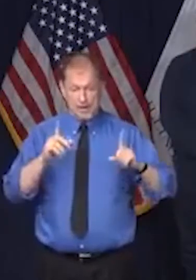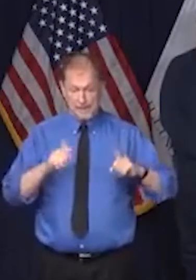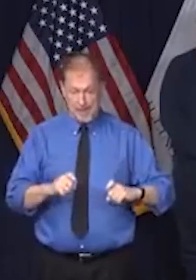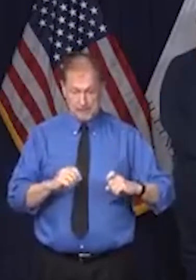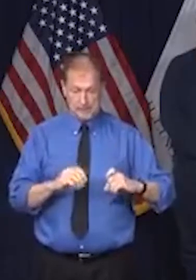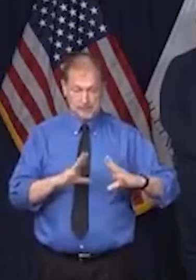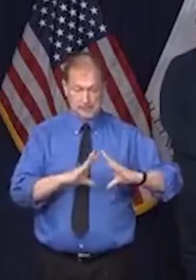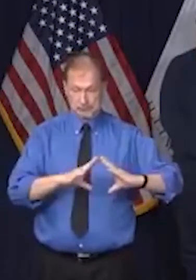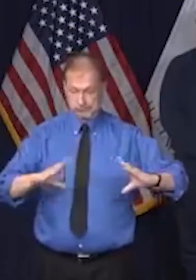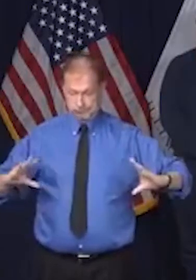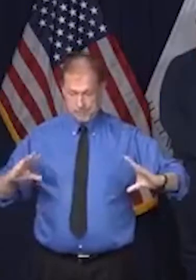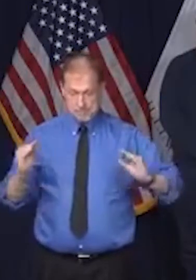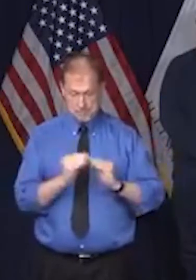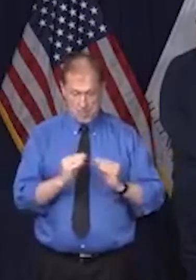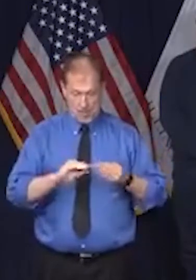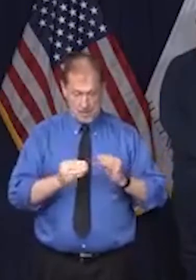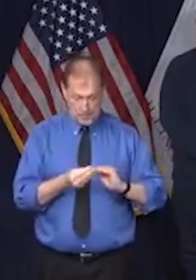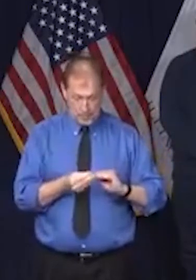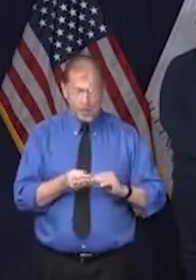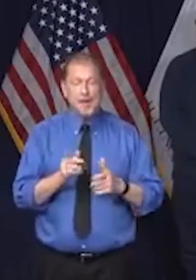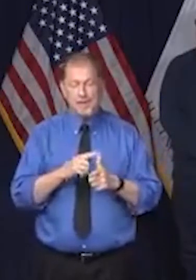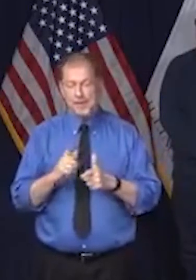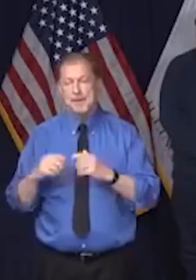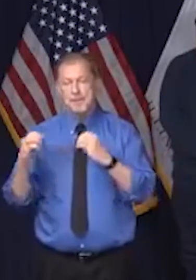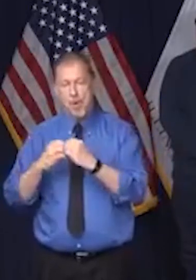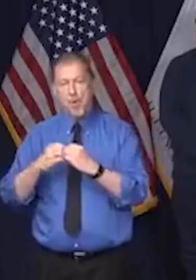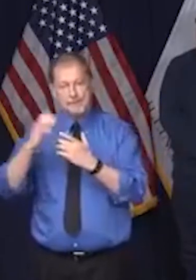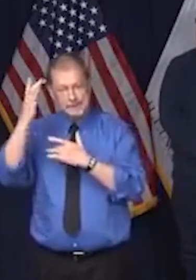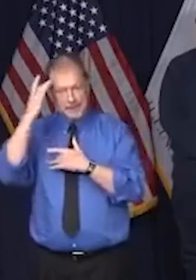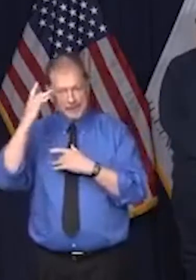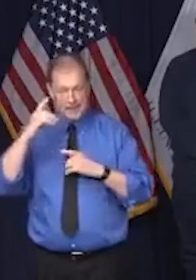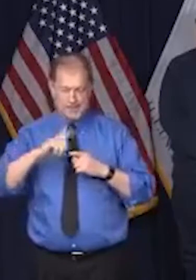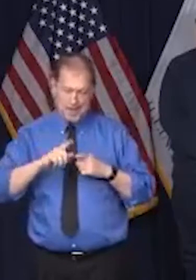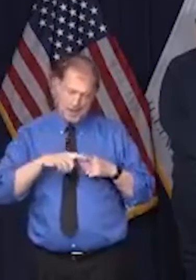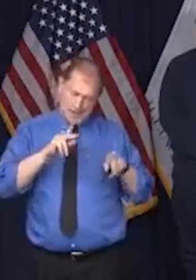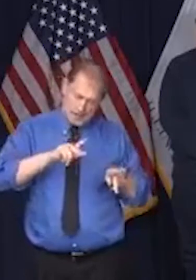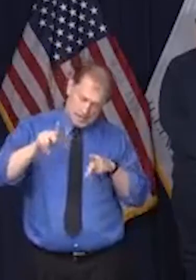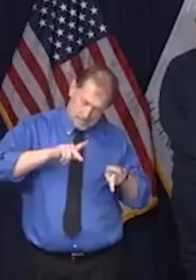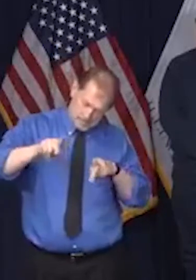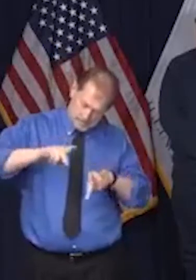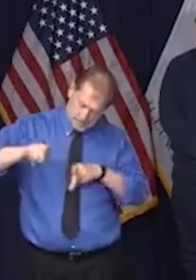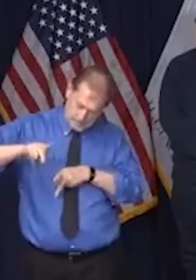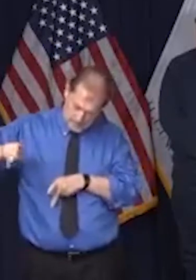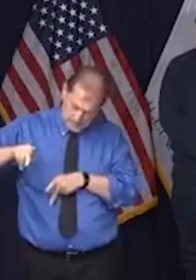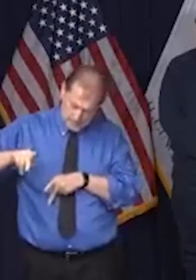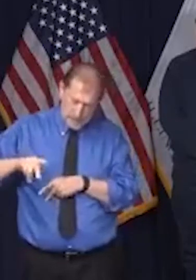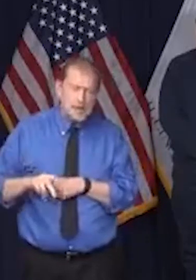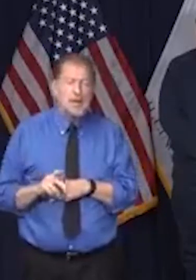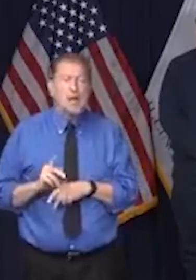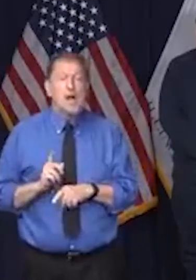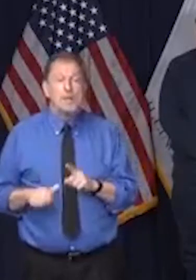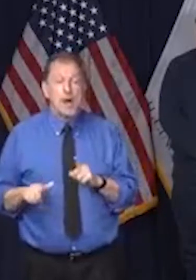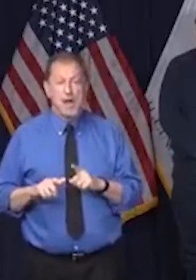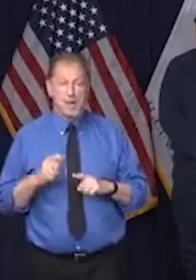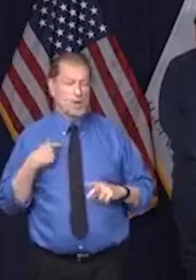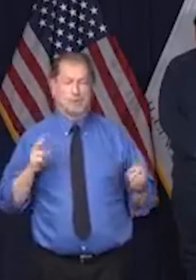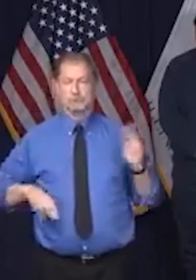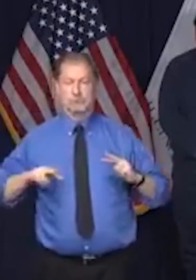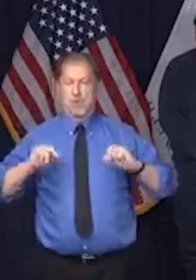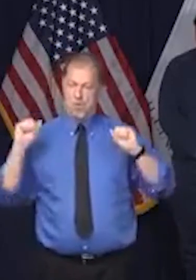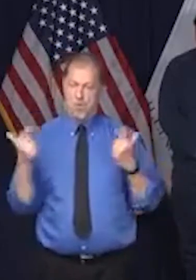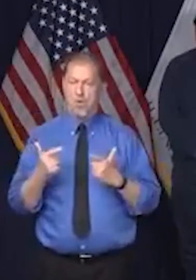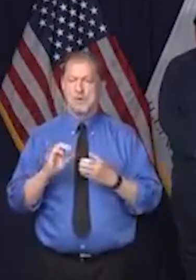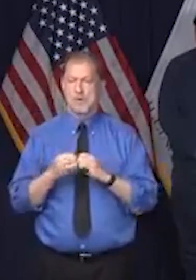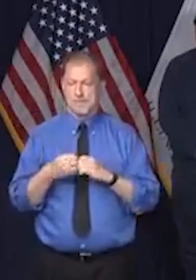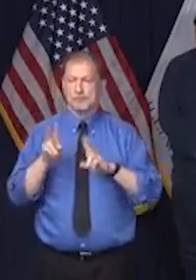increased, we'll see higher numbers. So we'll take that into account, but definitely all the numbers are being evaluated every single day, and we